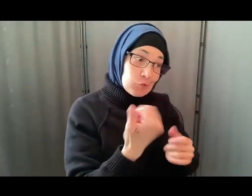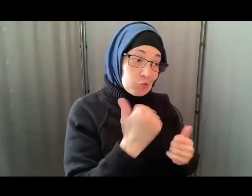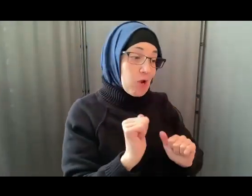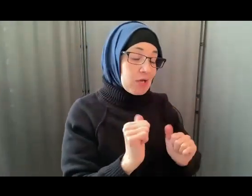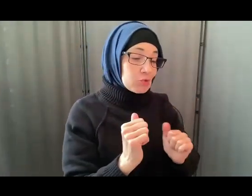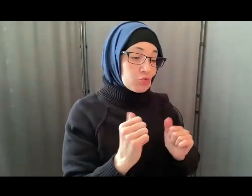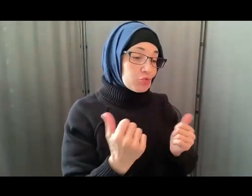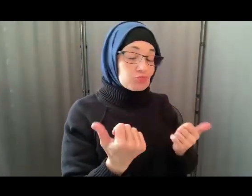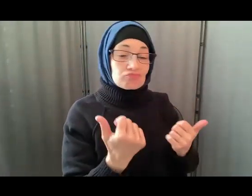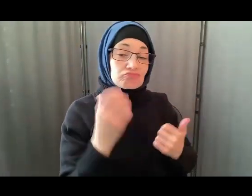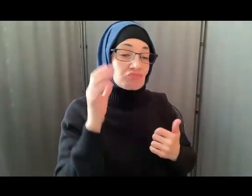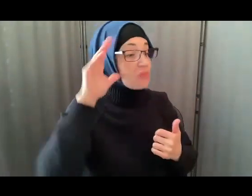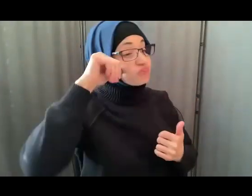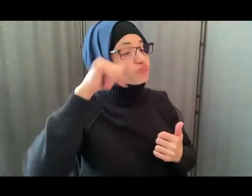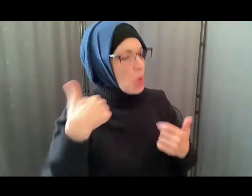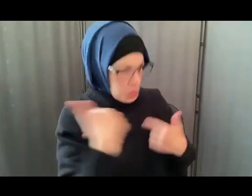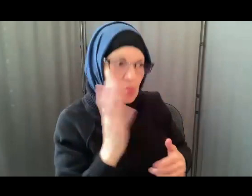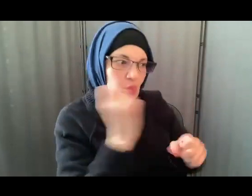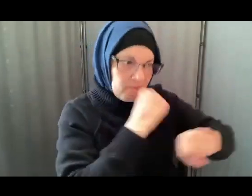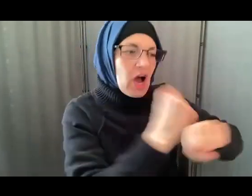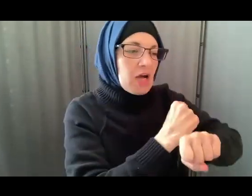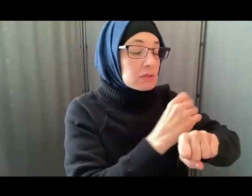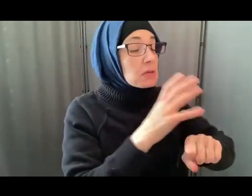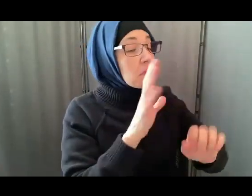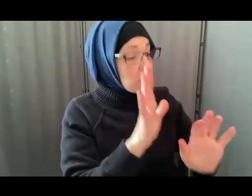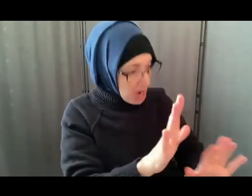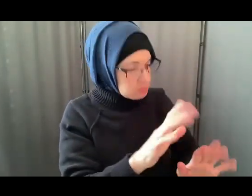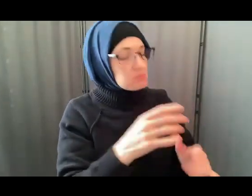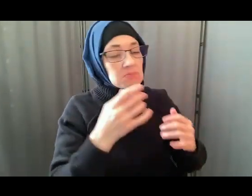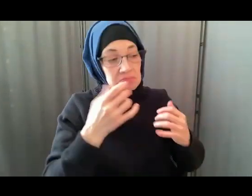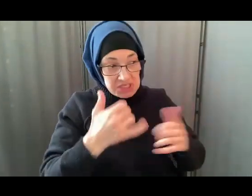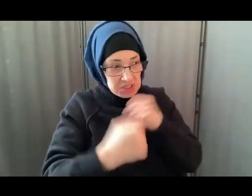not oppose you and you can come in peacefully.